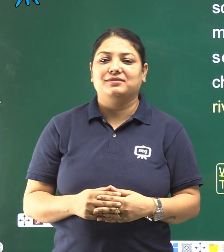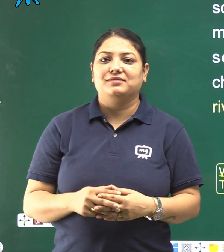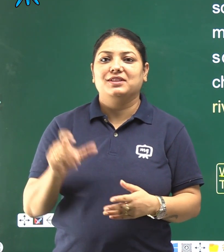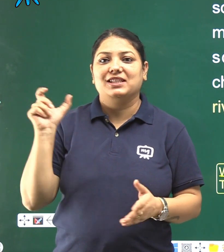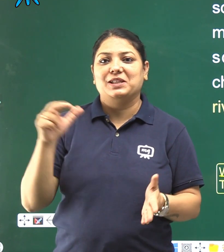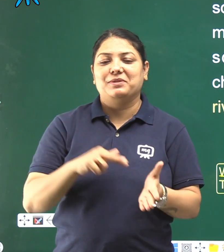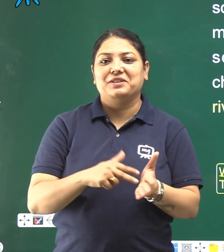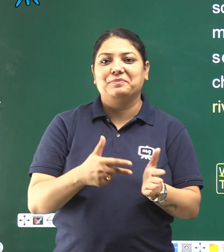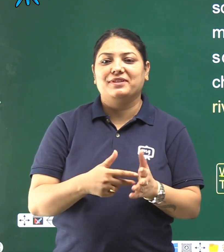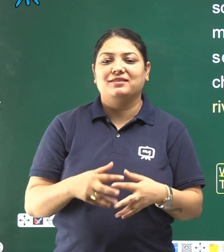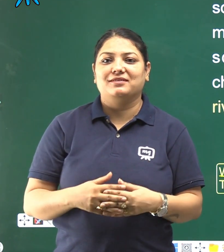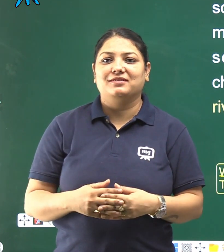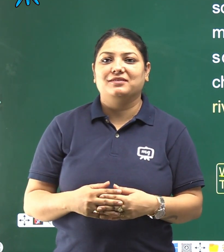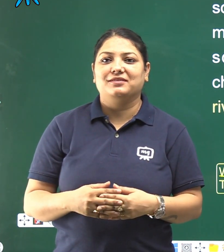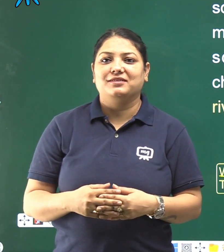Celebration means